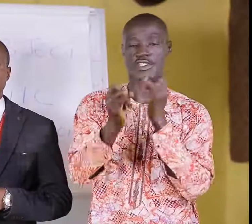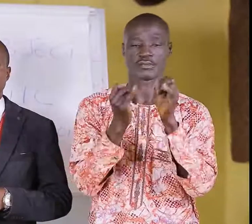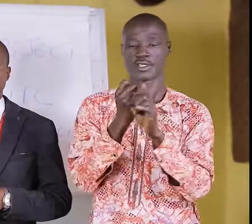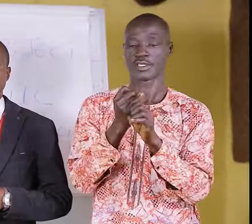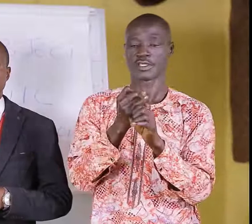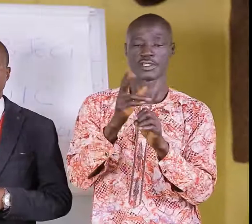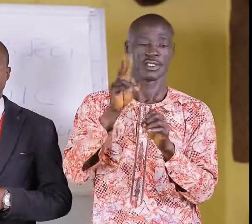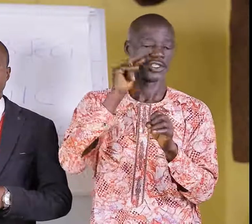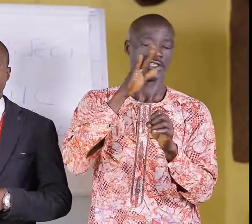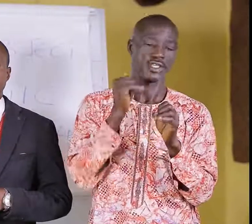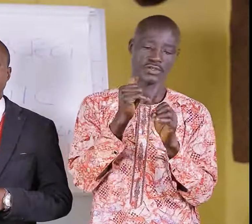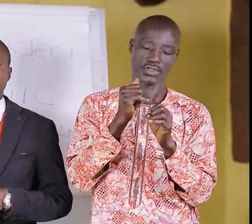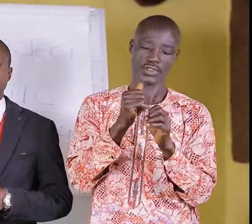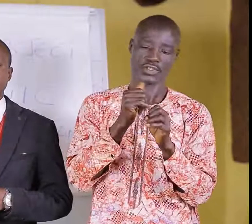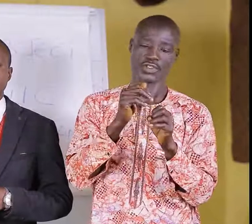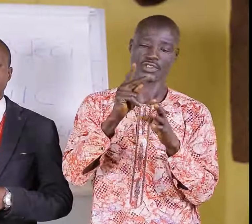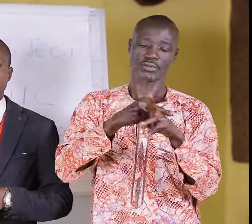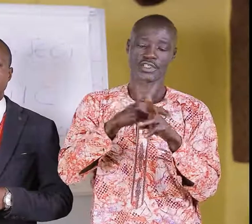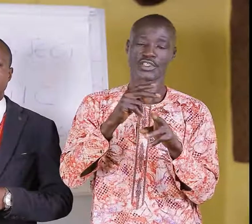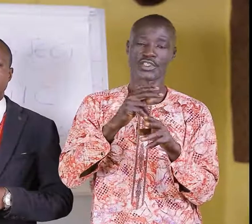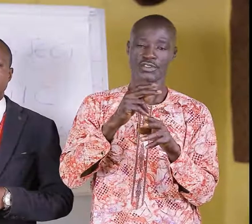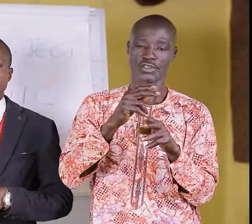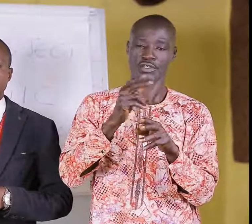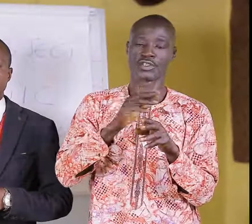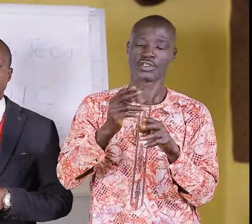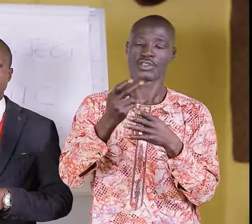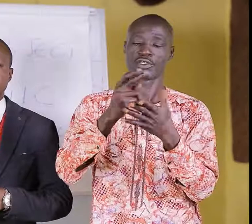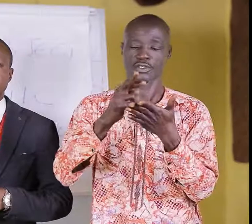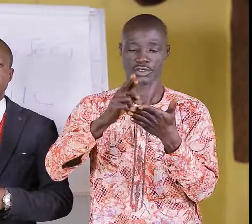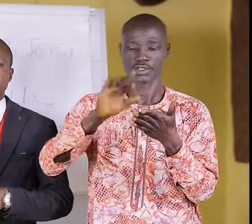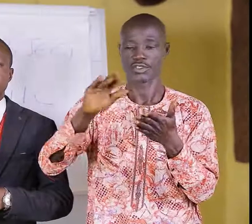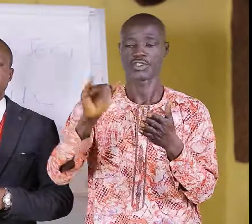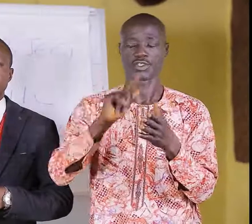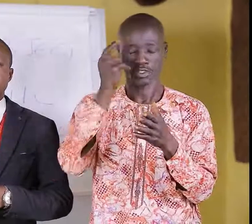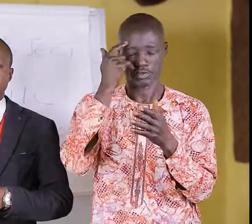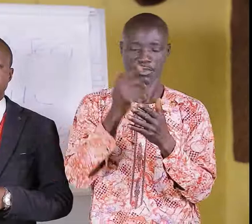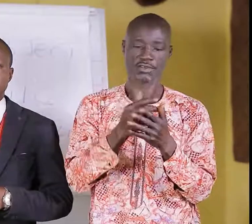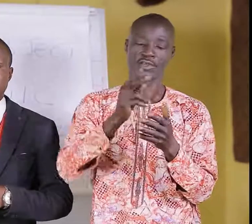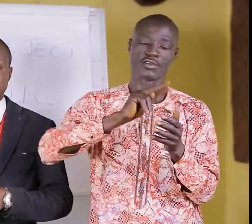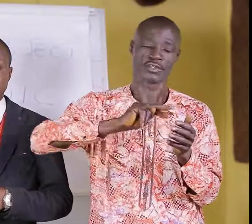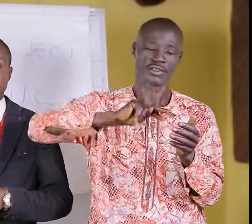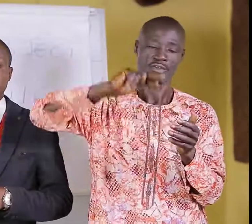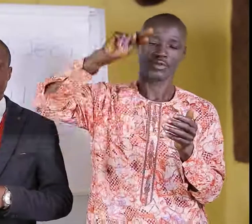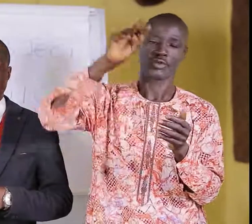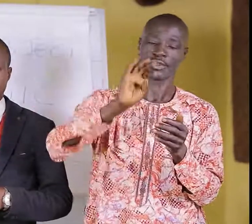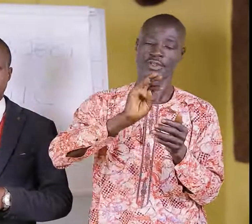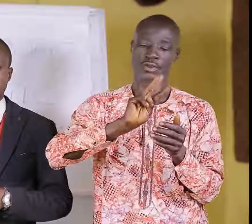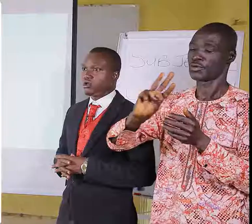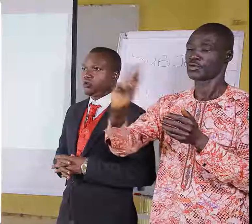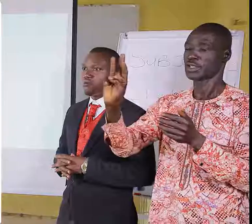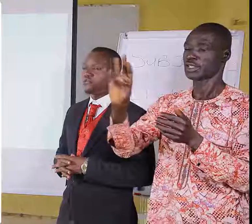of government. We had the western region, we had the northern region, and we also had the eastern